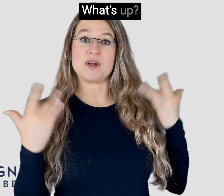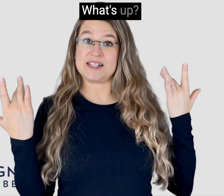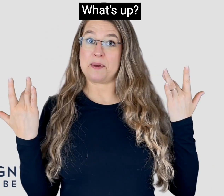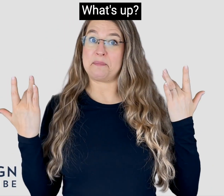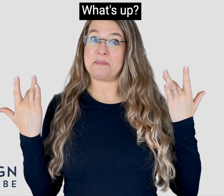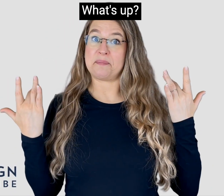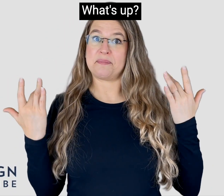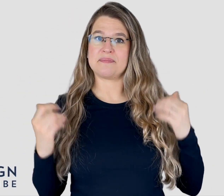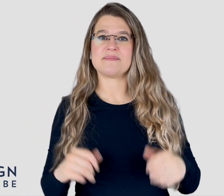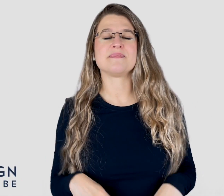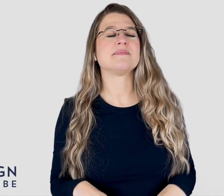up?